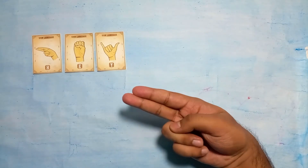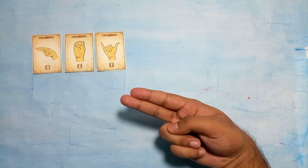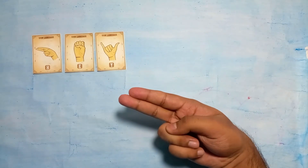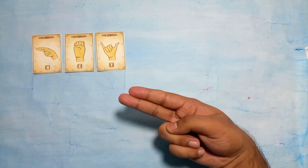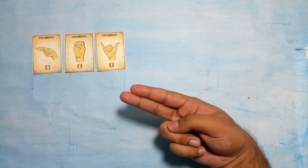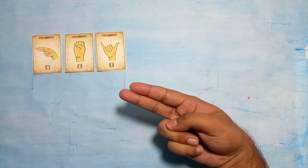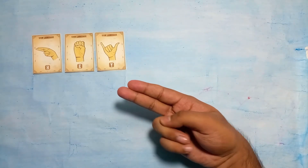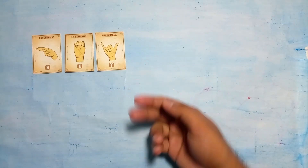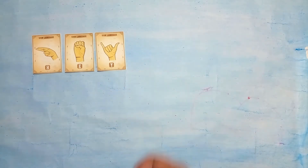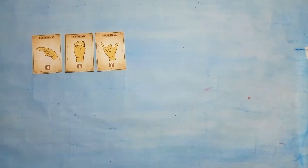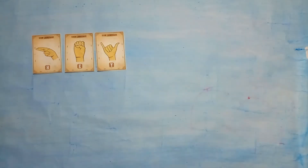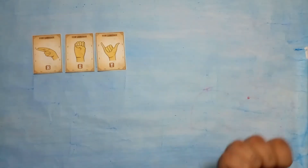H